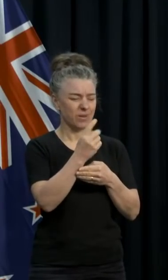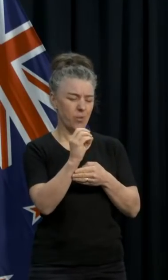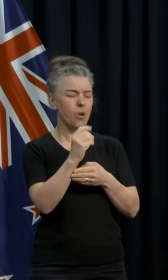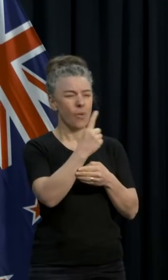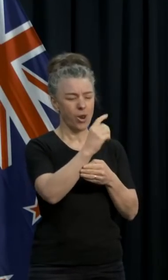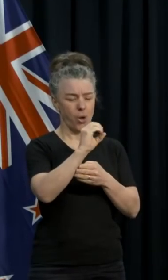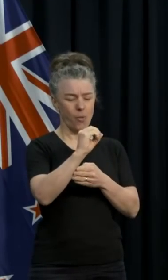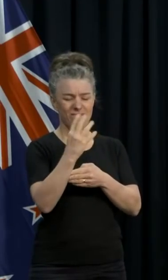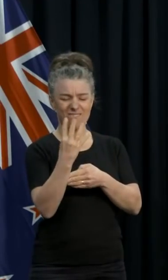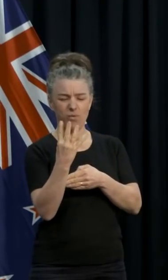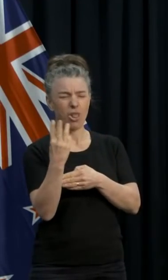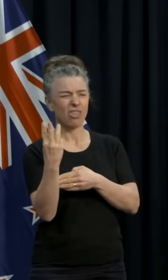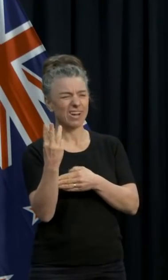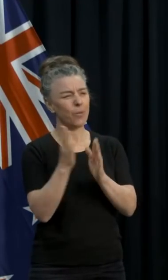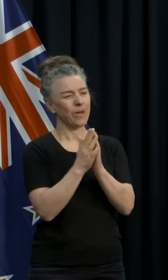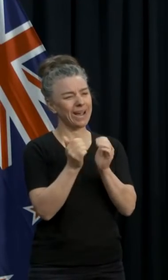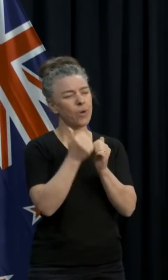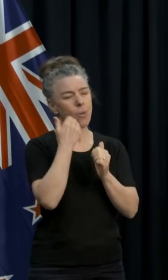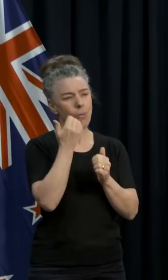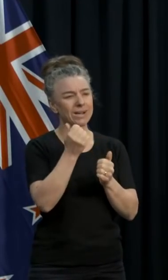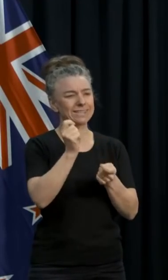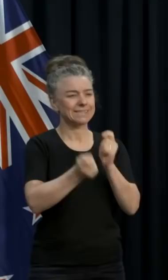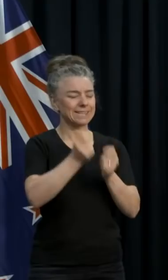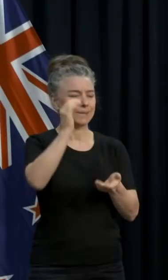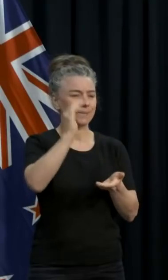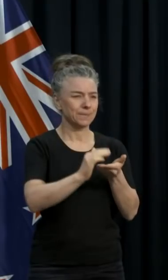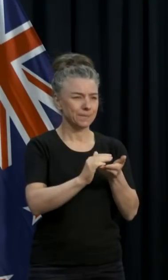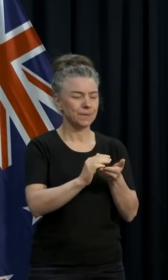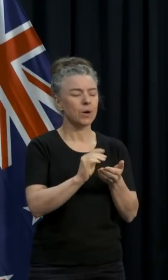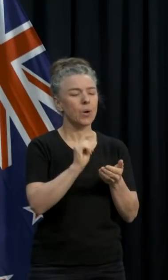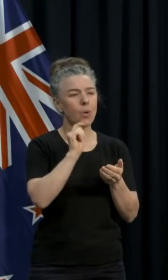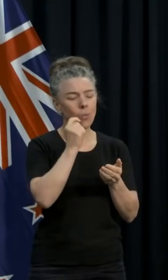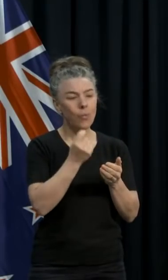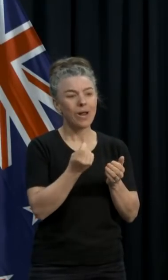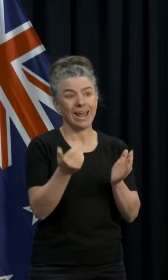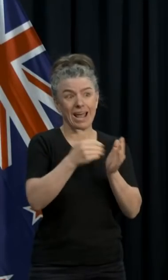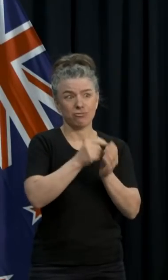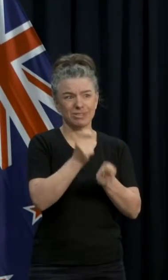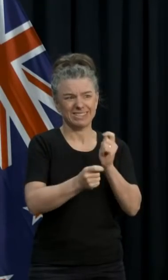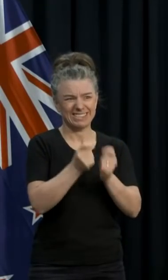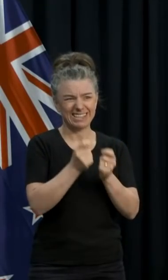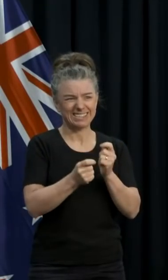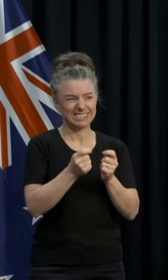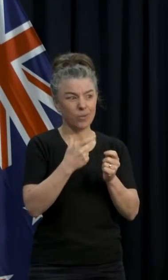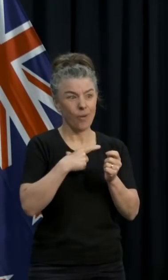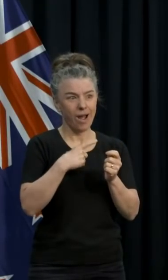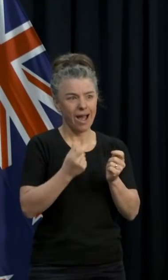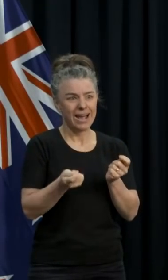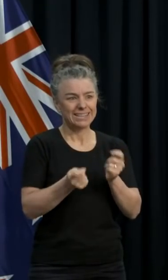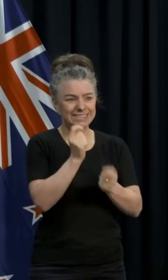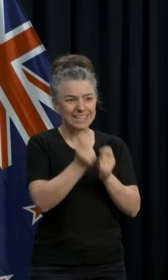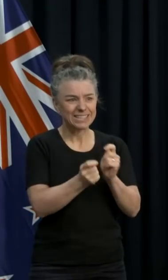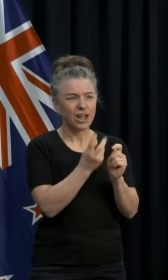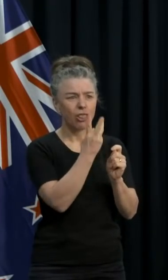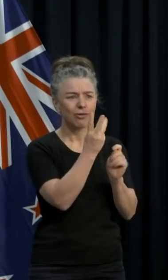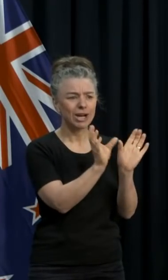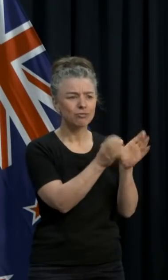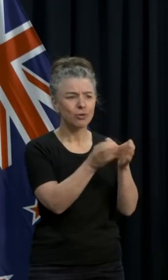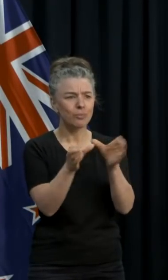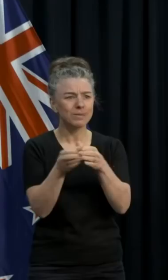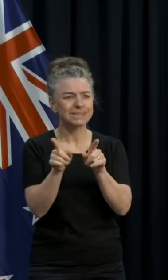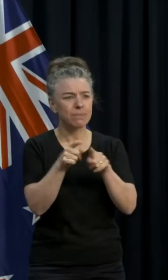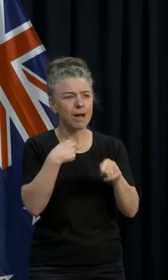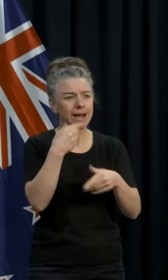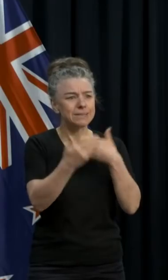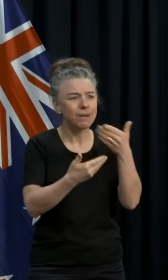we will expect that to increase this week as those 3 groups of people are tested. The total number of tests